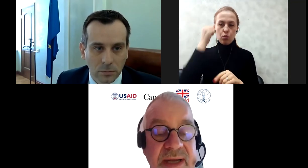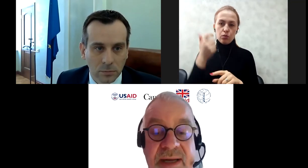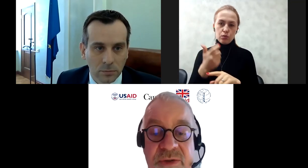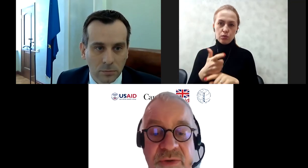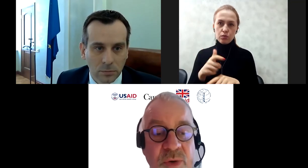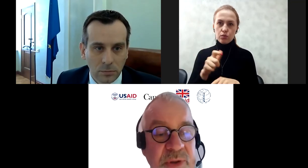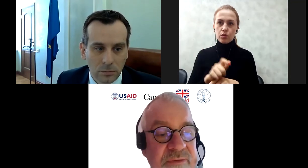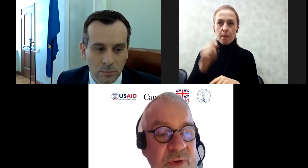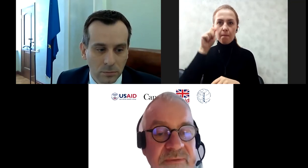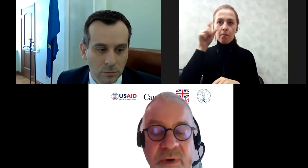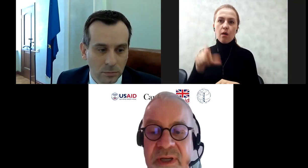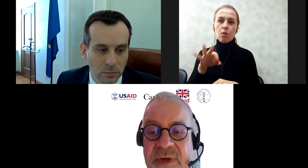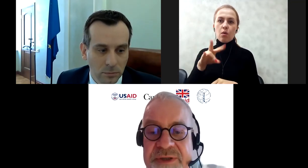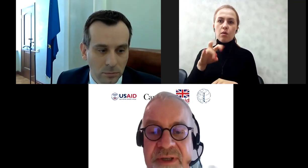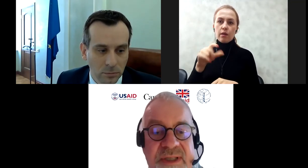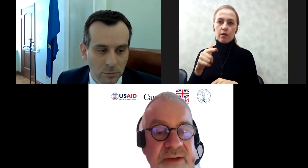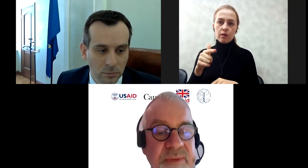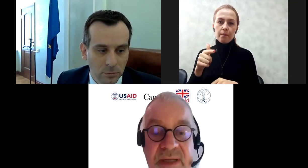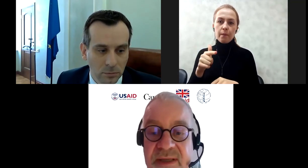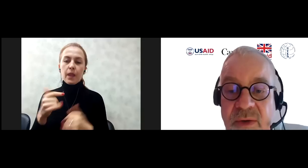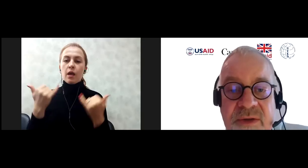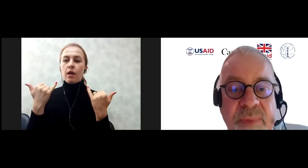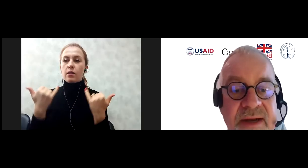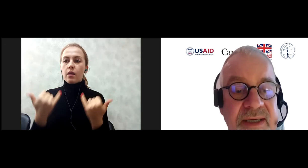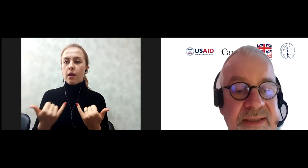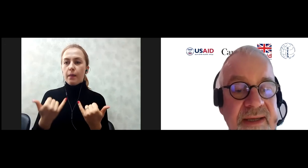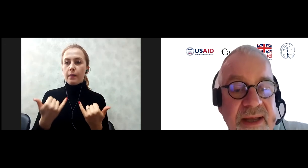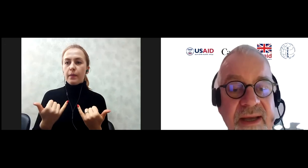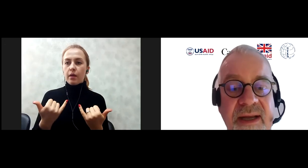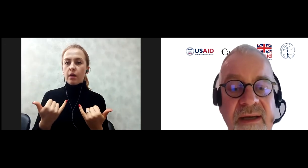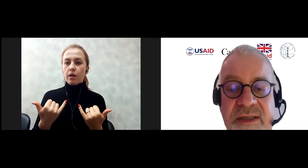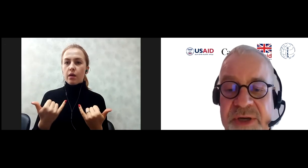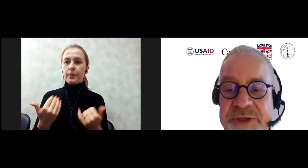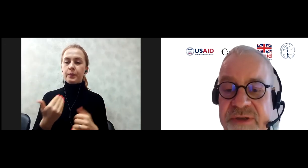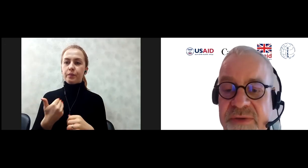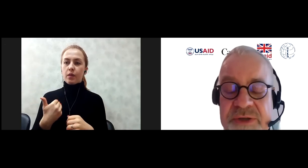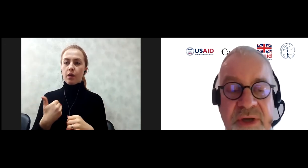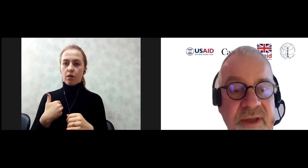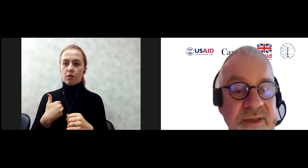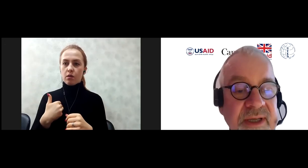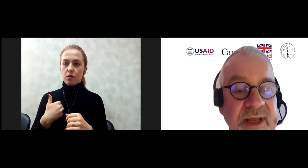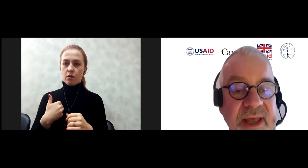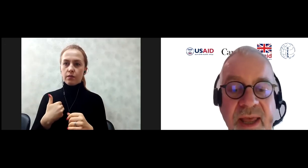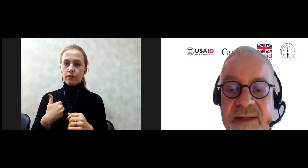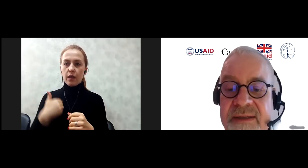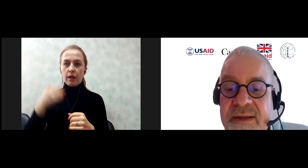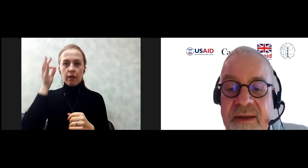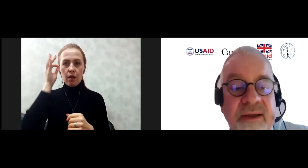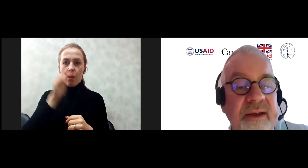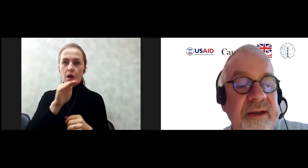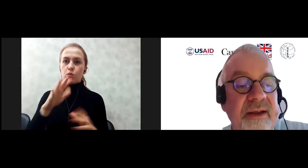I would like now to open the floor for other questions. I remind that also panelists can ask questions to each other,